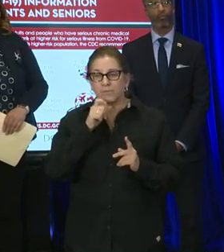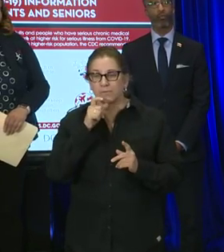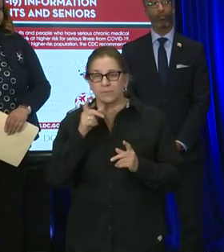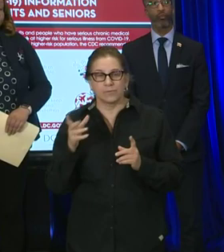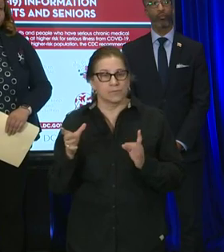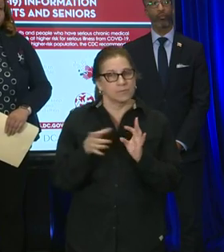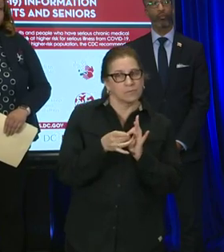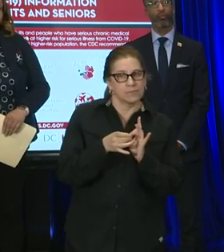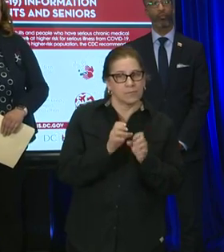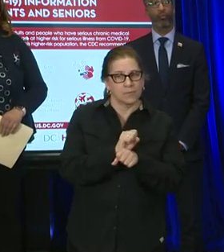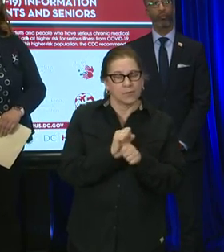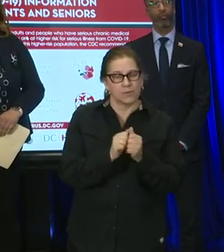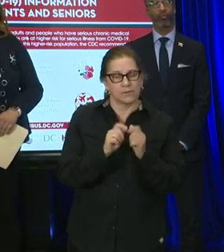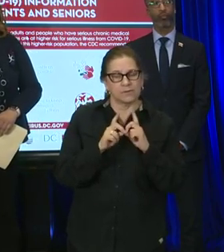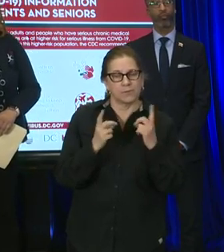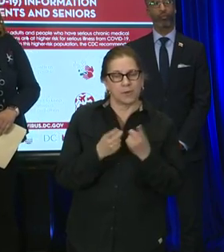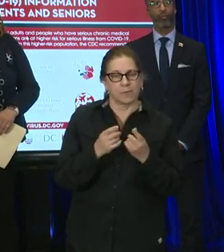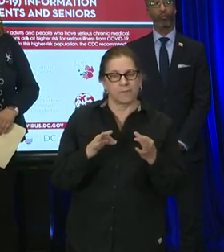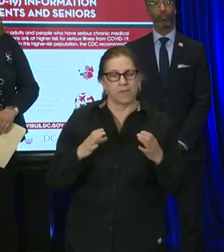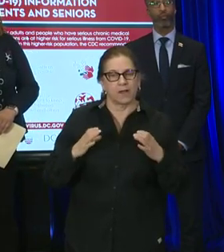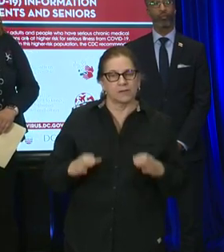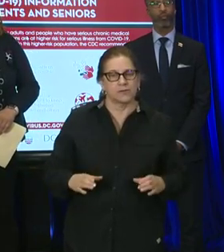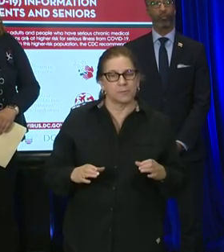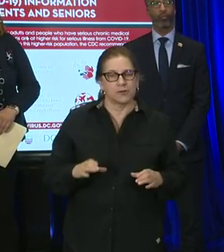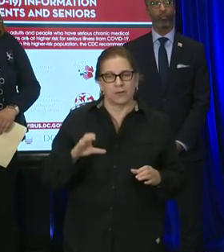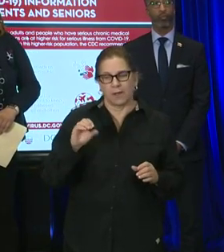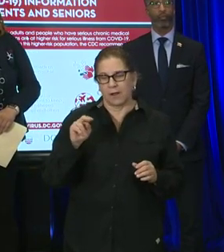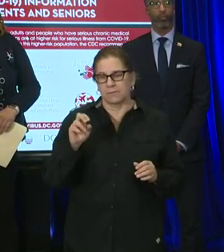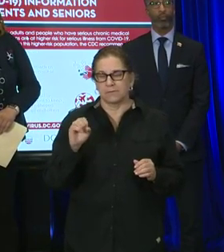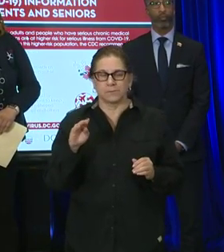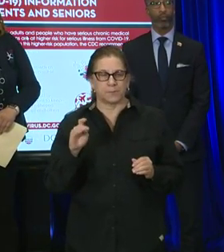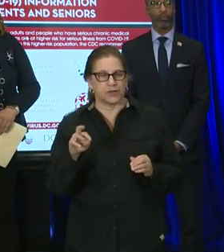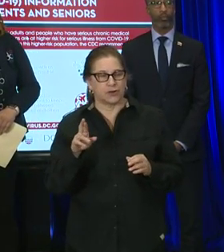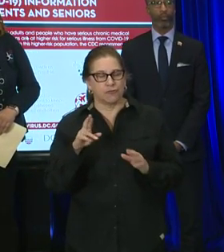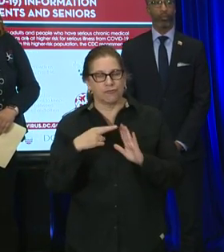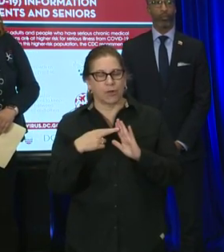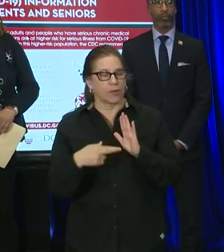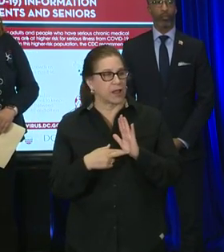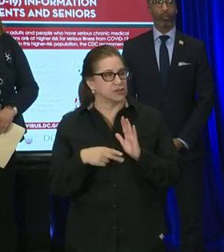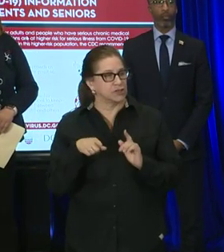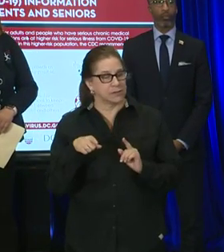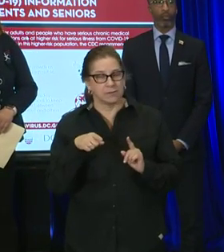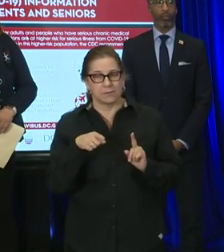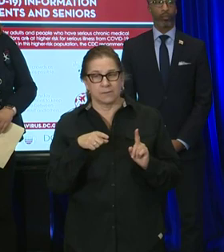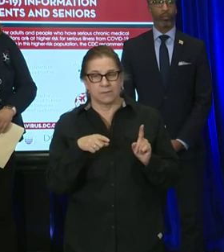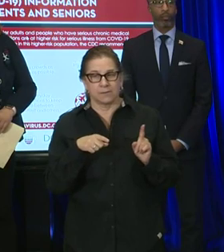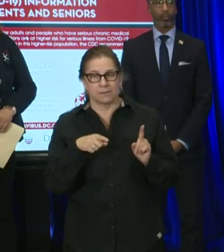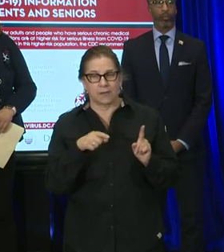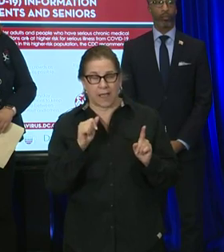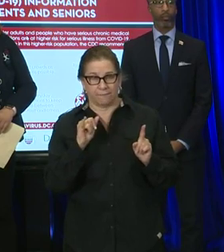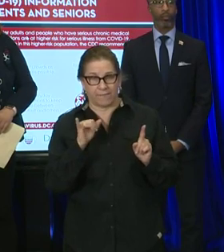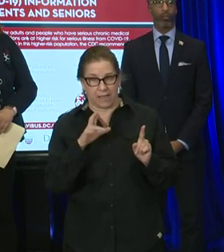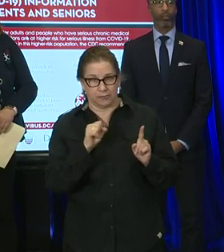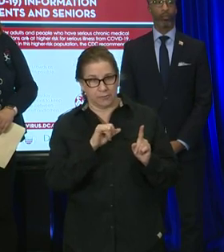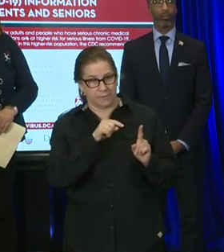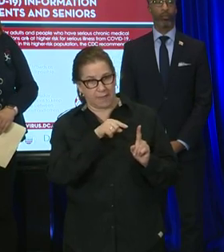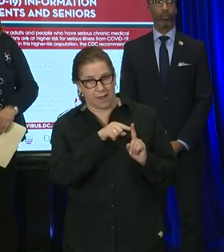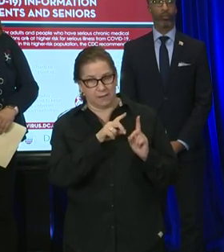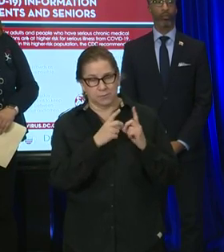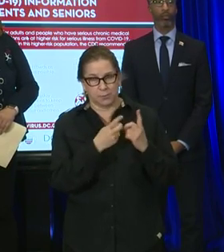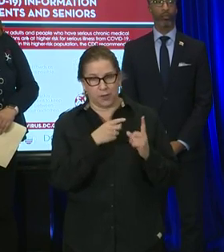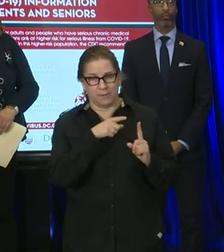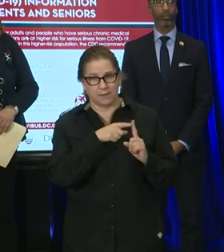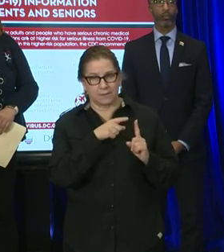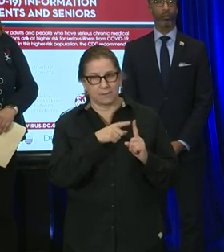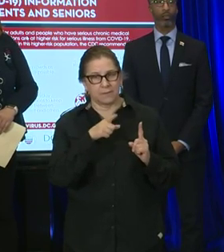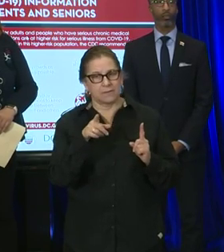familiarize yourself with their website and all of the services that can be provided on